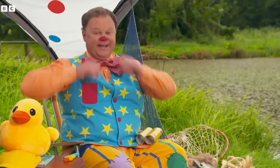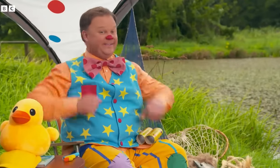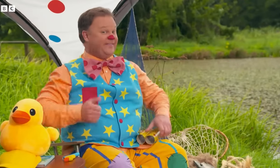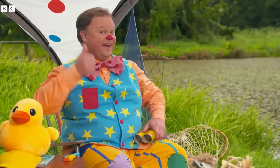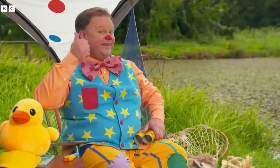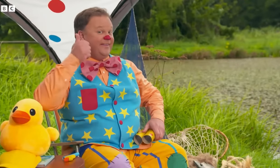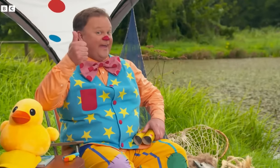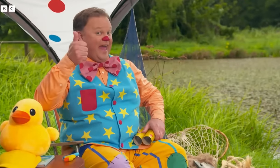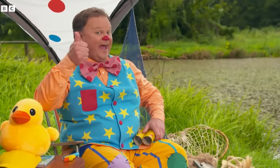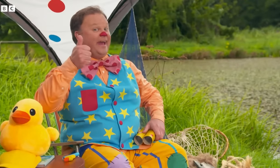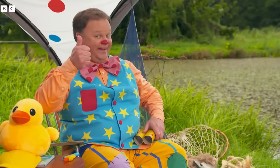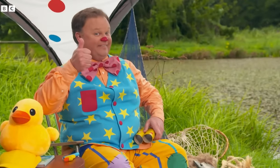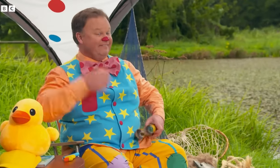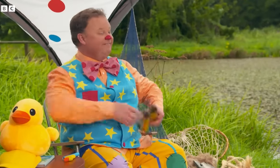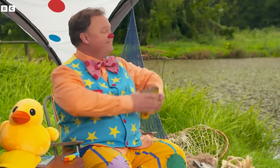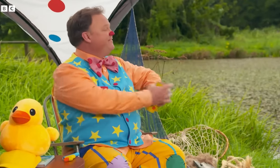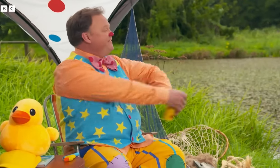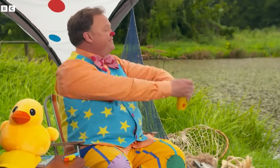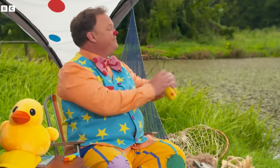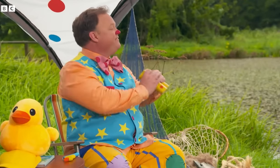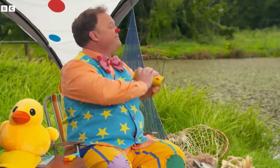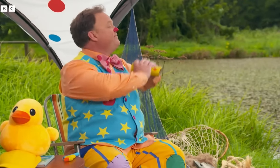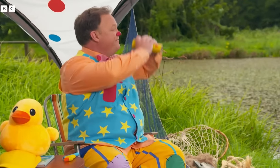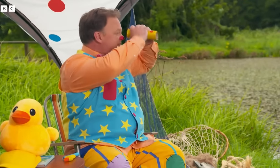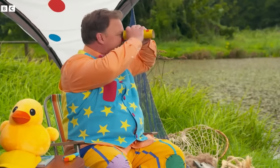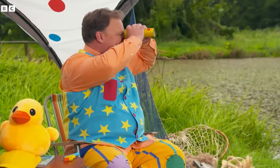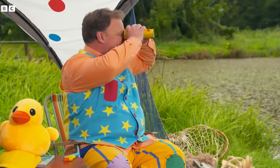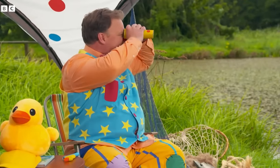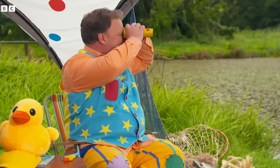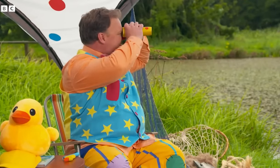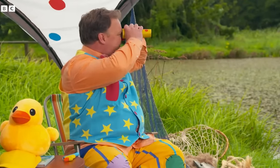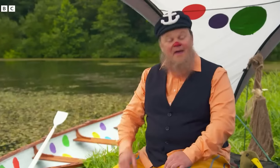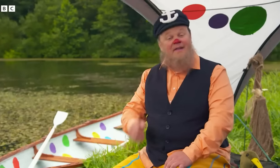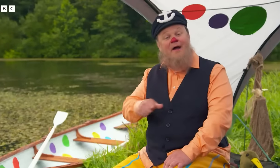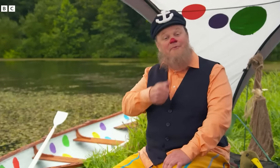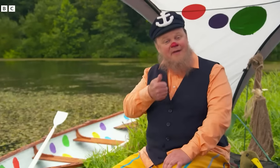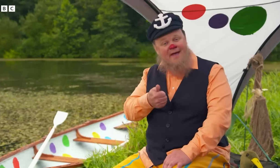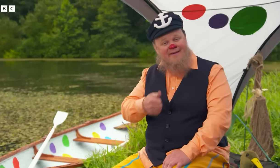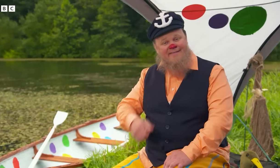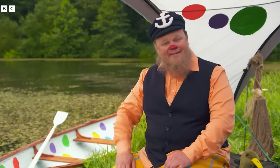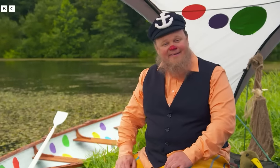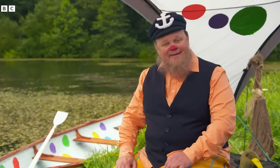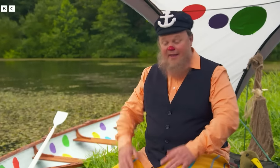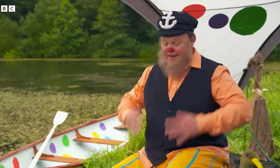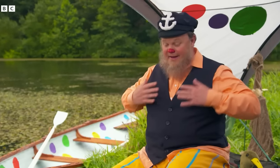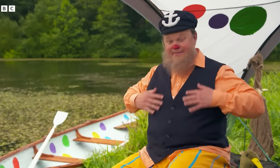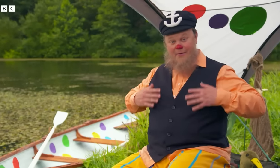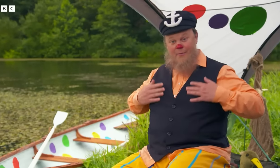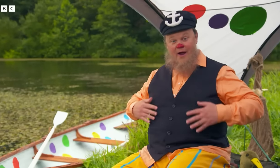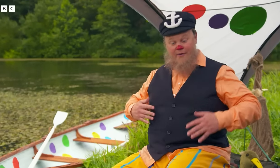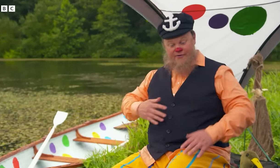Binoculars! Check! Well done, Mr. Tumble. Now next, you need to wear